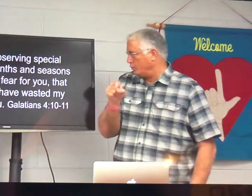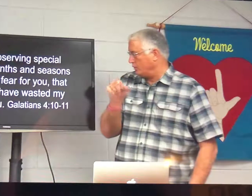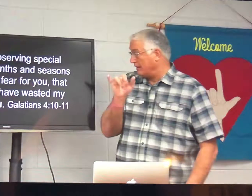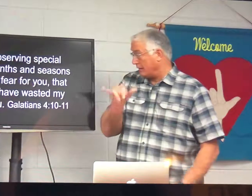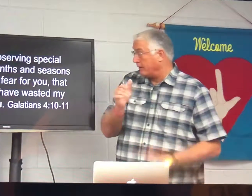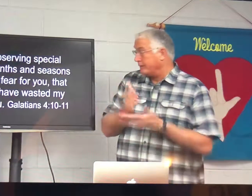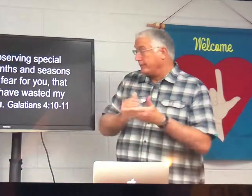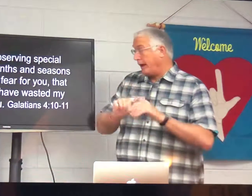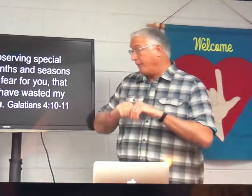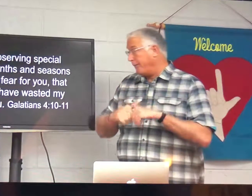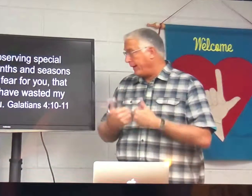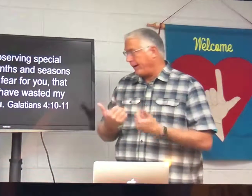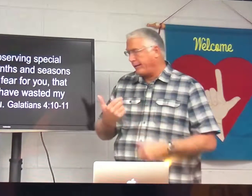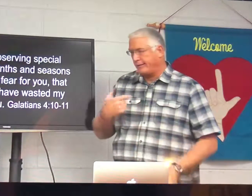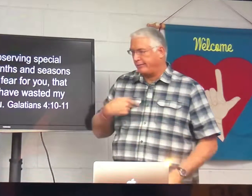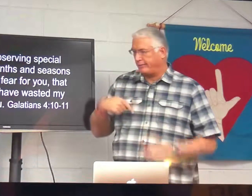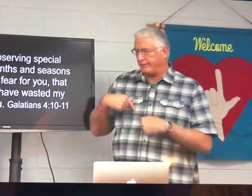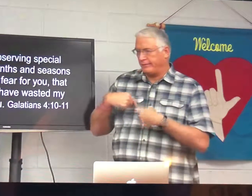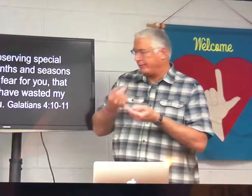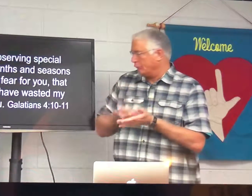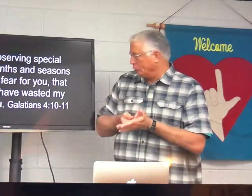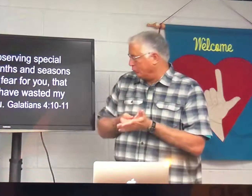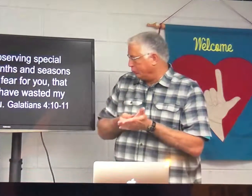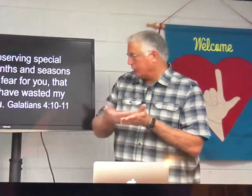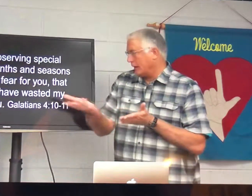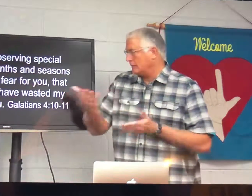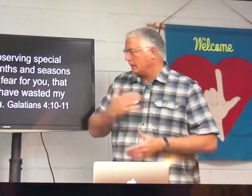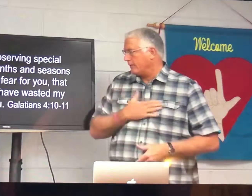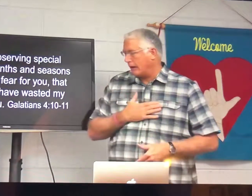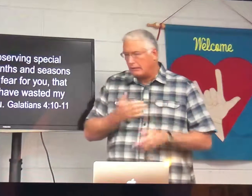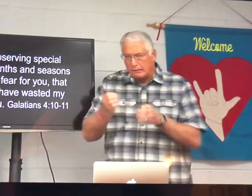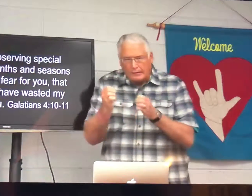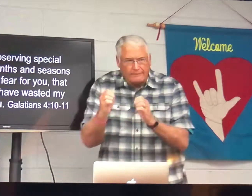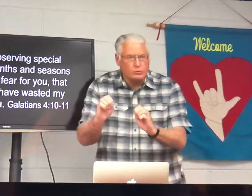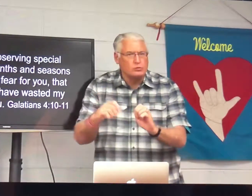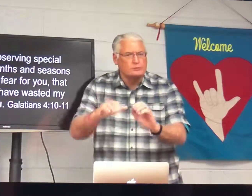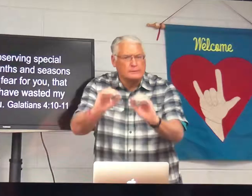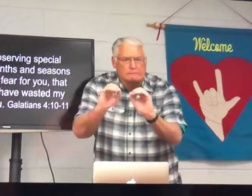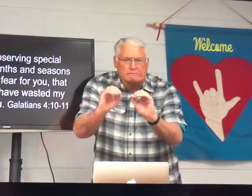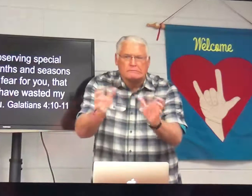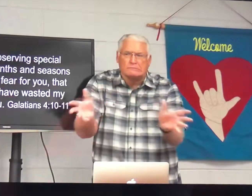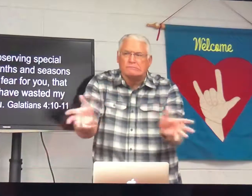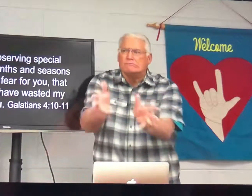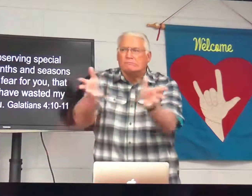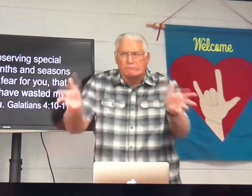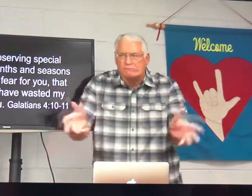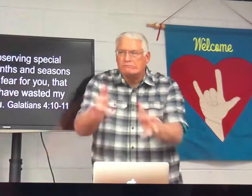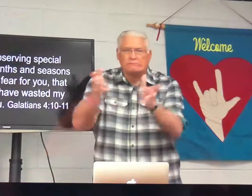324. Can Daniels square up home run number 3?